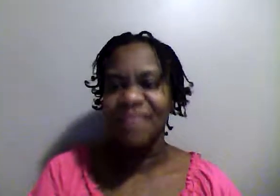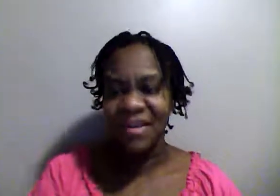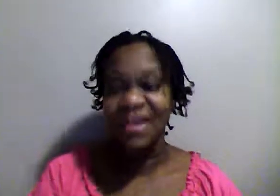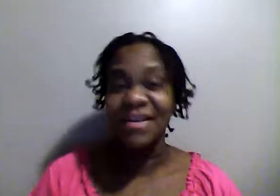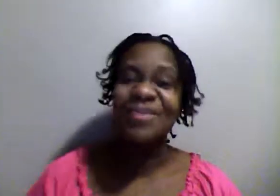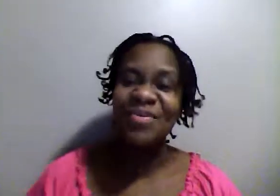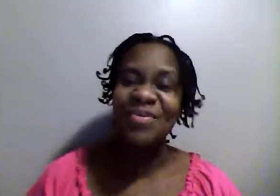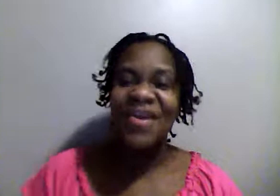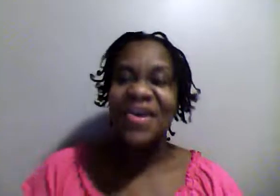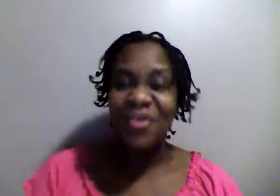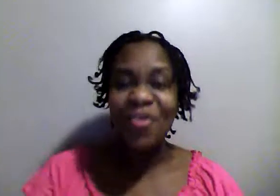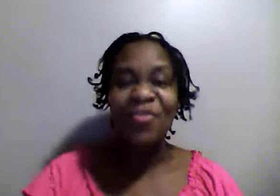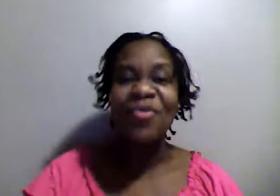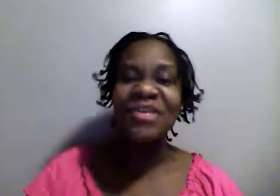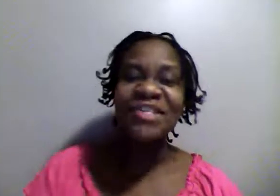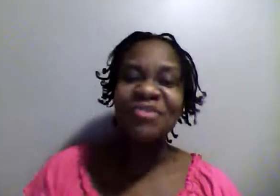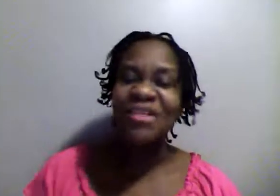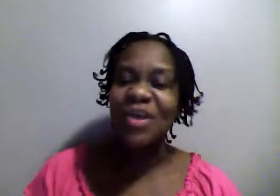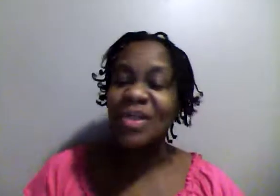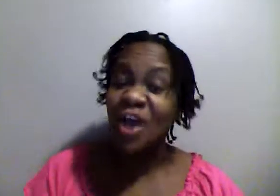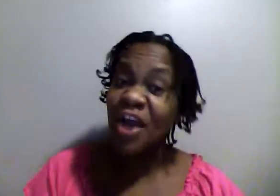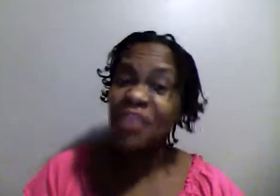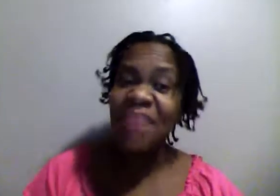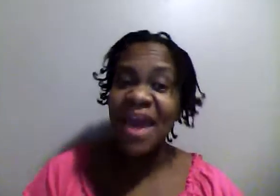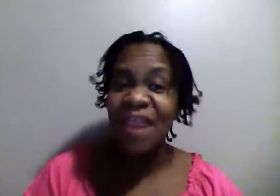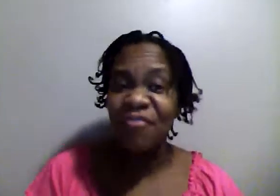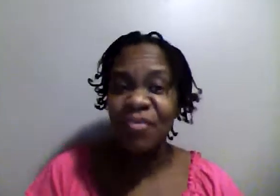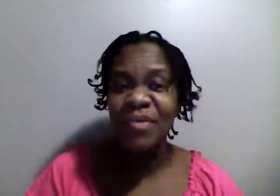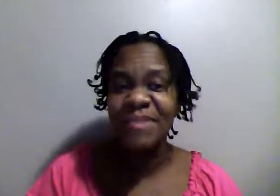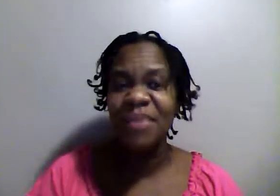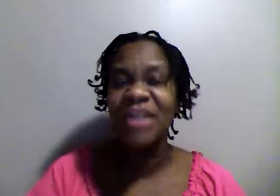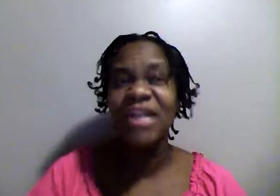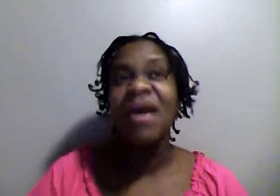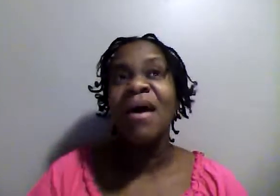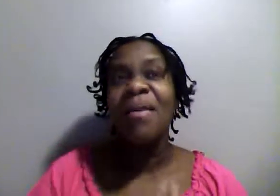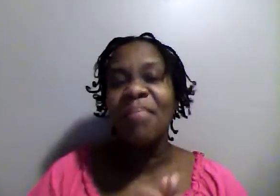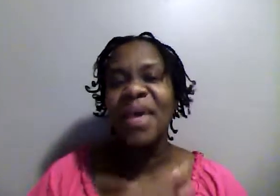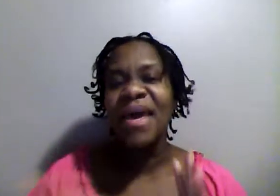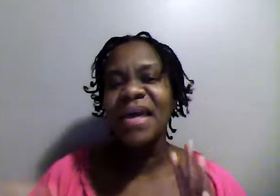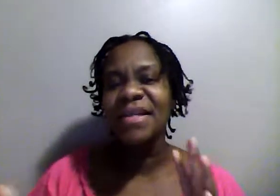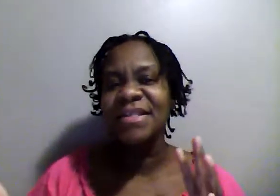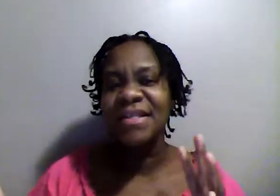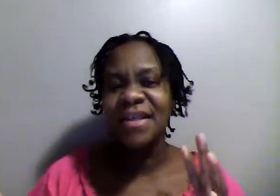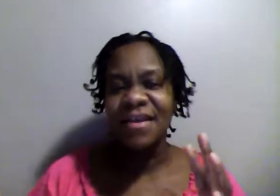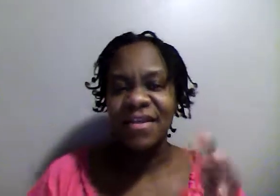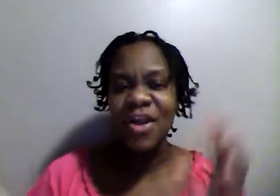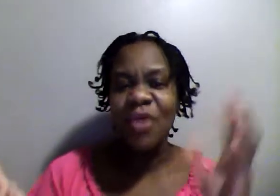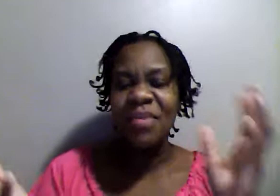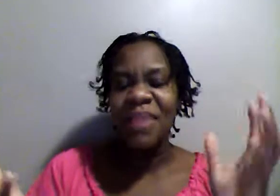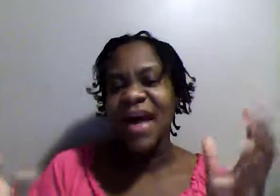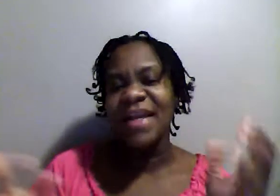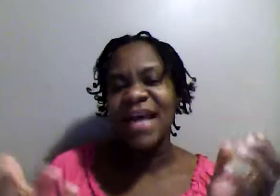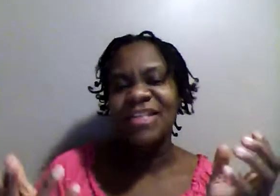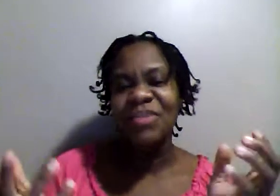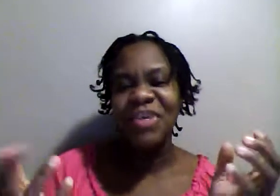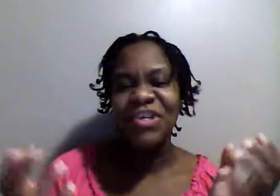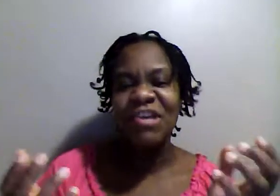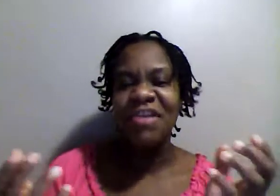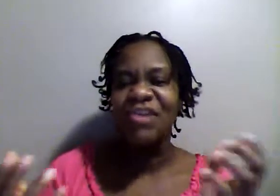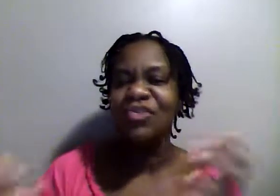Yes, so no fruit is the result. Or you may have fruits, but because now the plant has to be sharing the